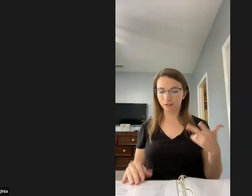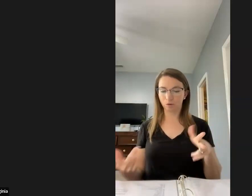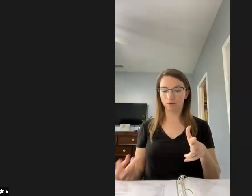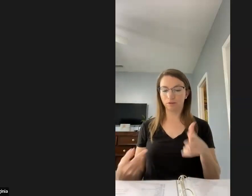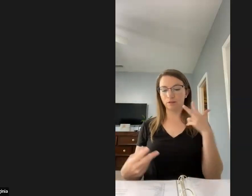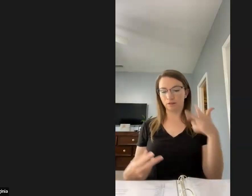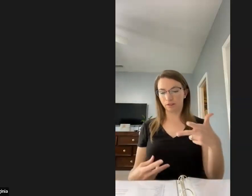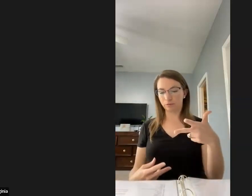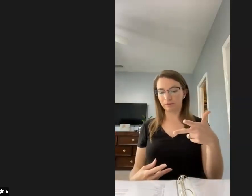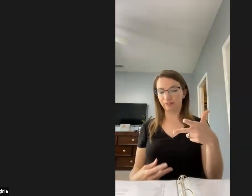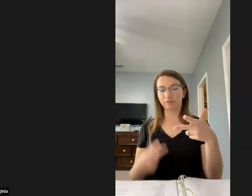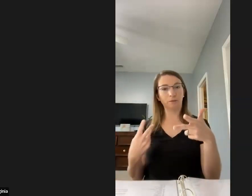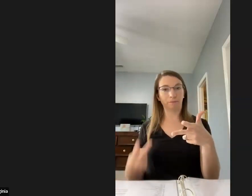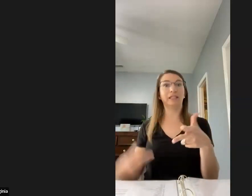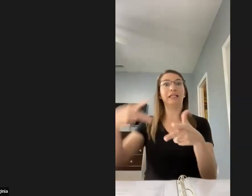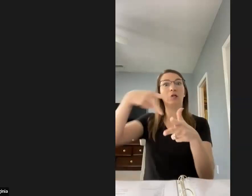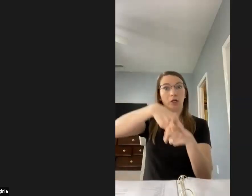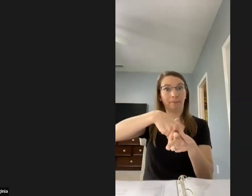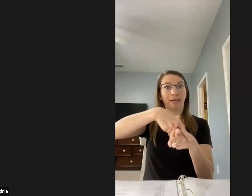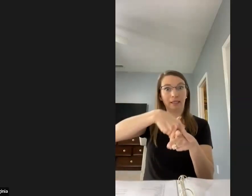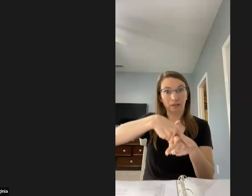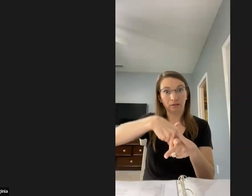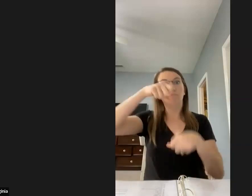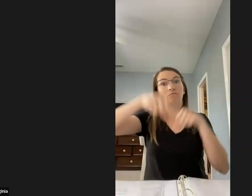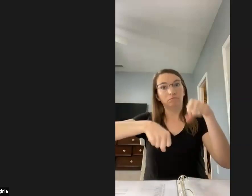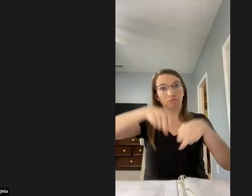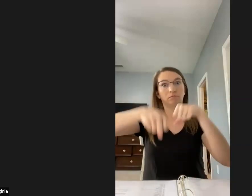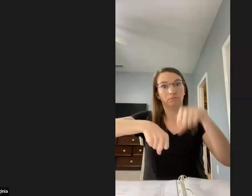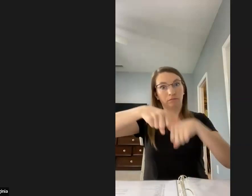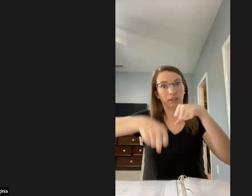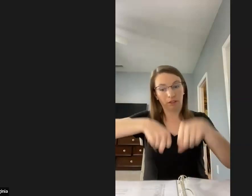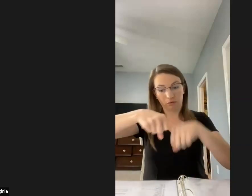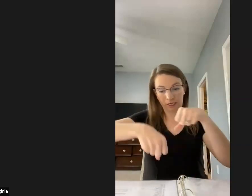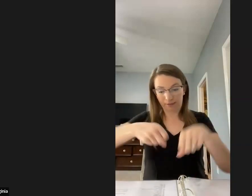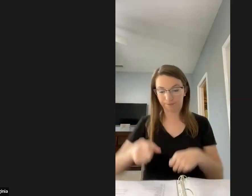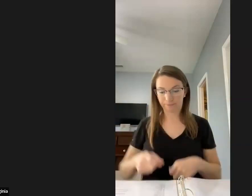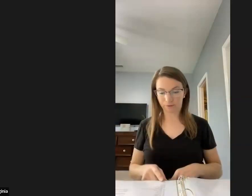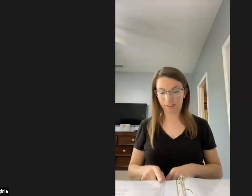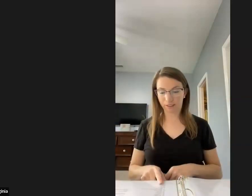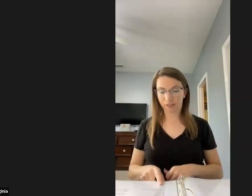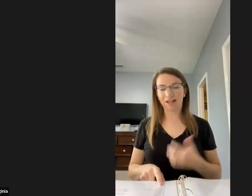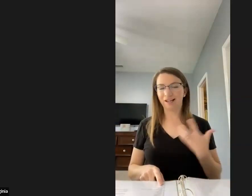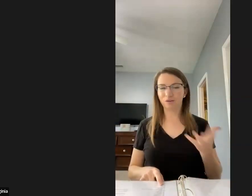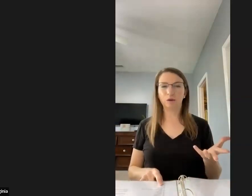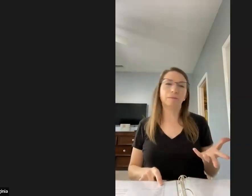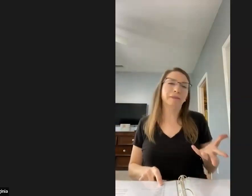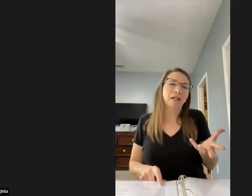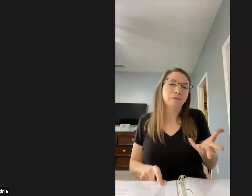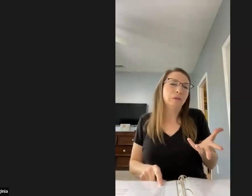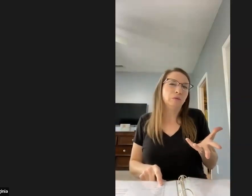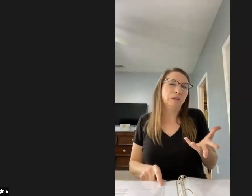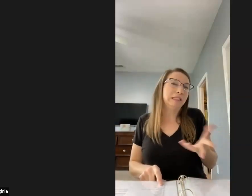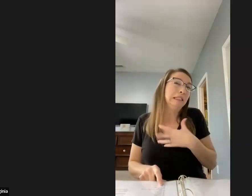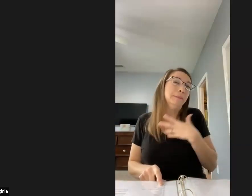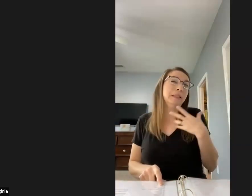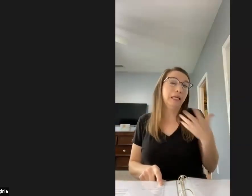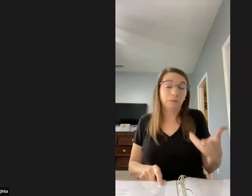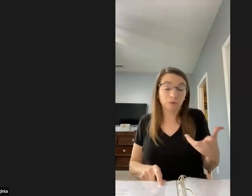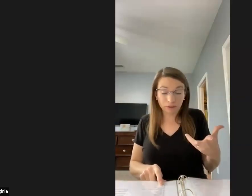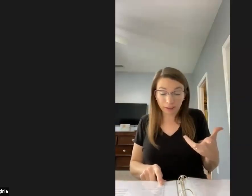So this would be for getting on a bike and riding. Okay. I don't know how many times you would really need to be able to sign